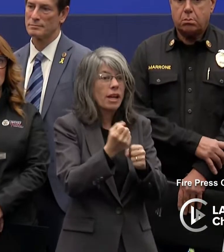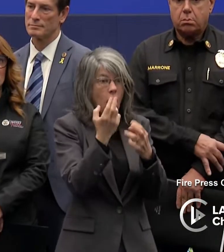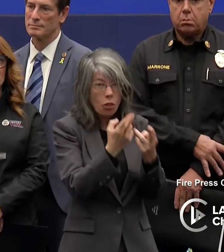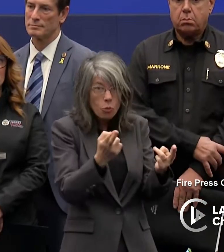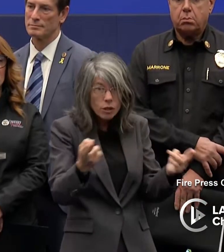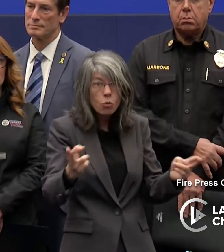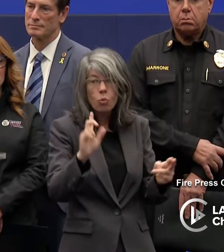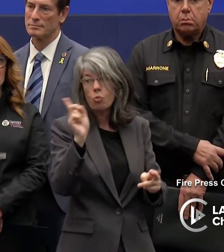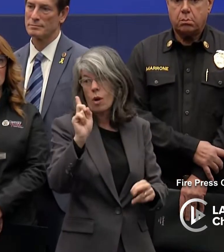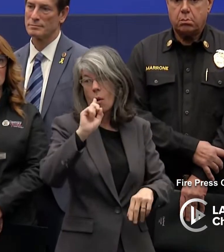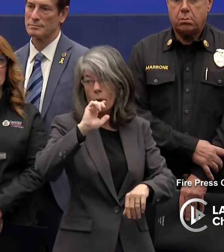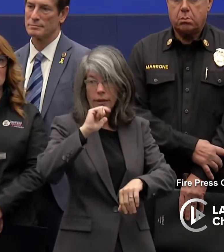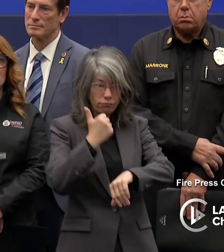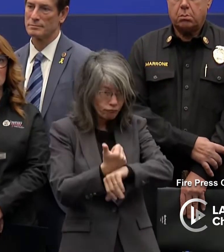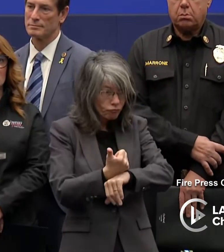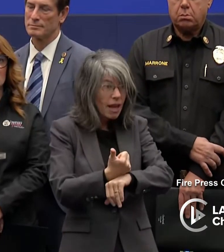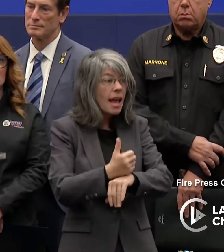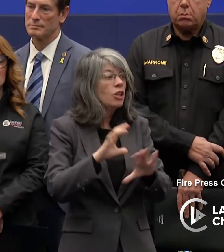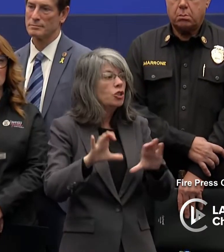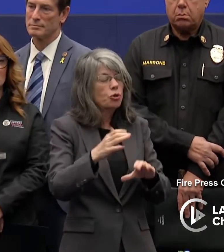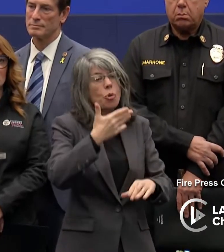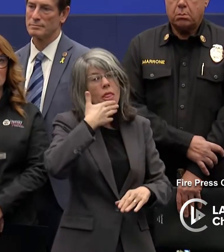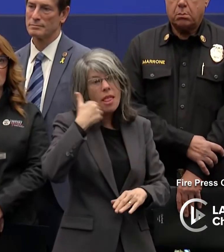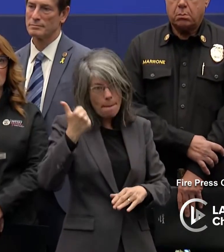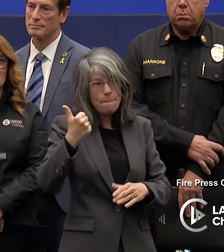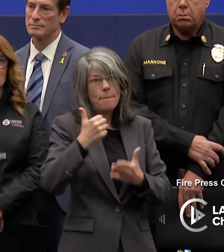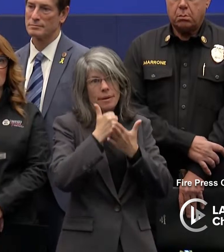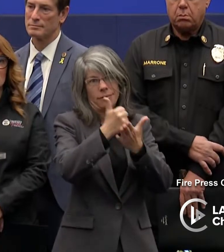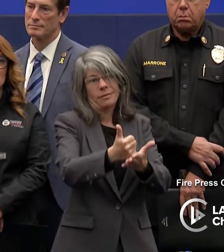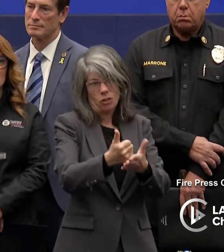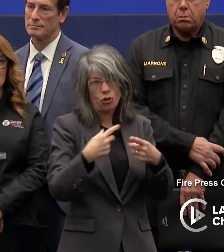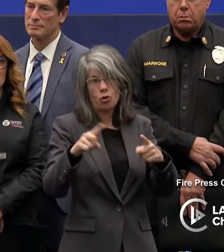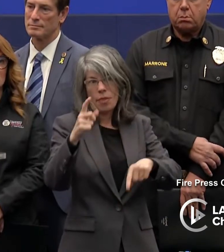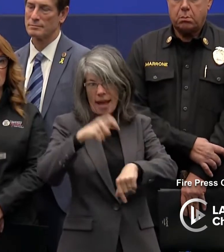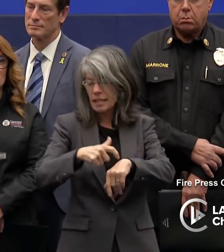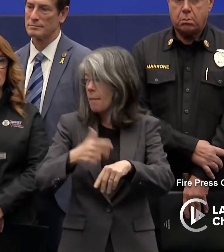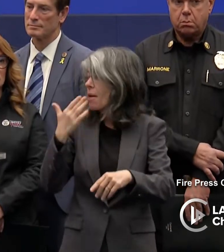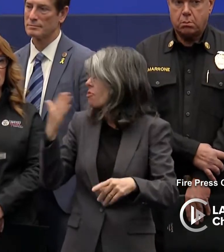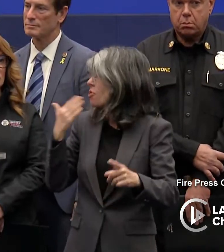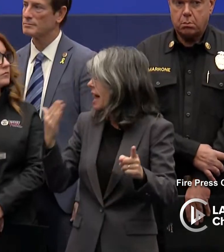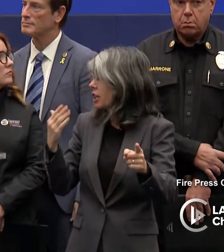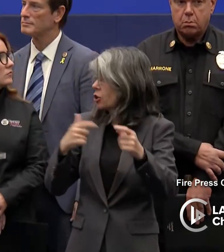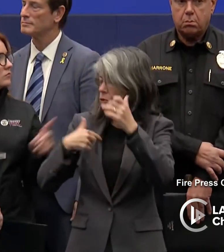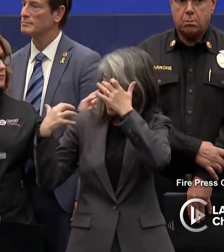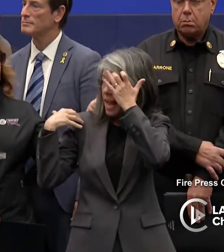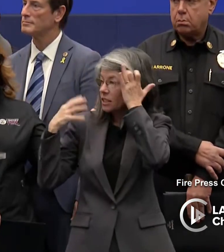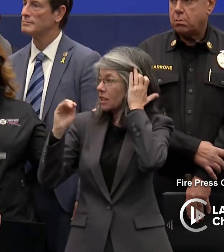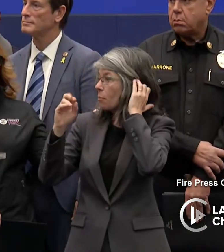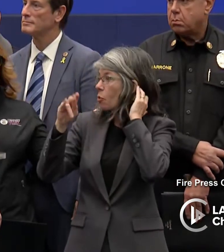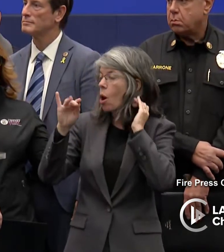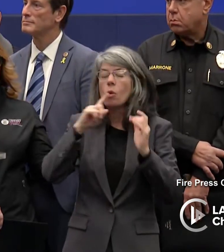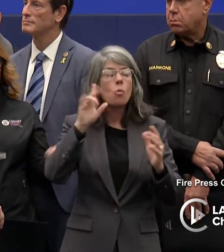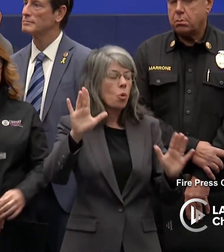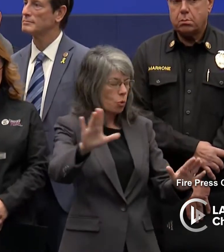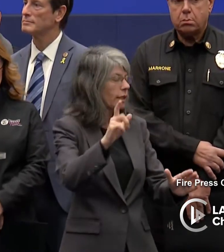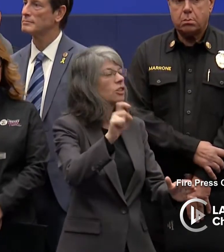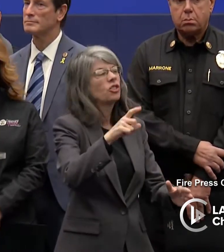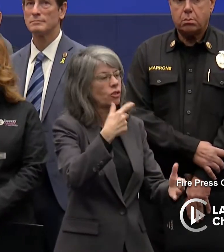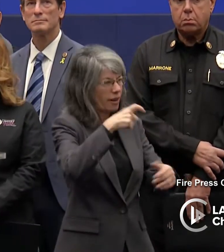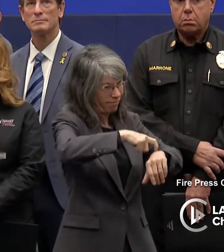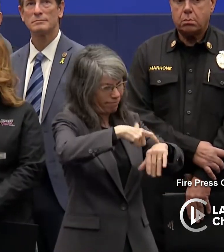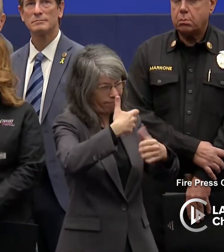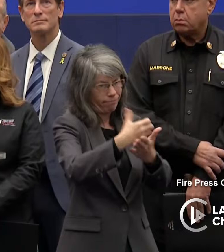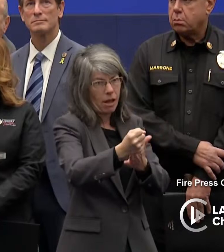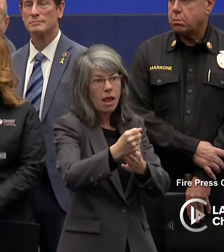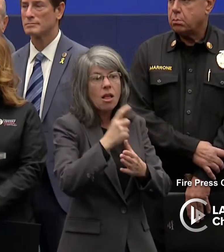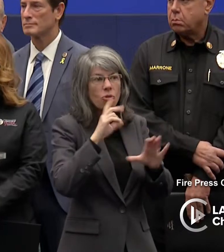resources where we needed to do the greatest good at that time. Thank you. We're gonna go ahead and transition. I'm sorry, we're out of time.